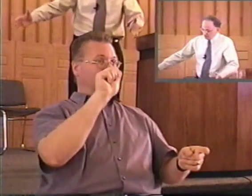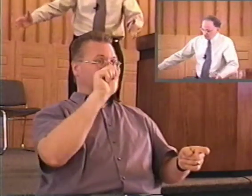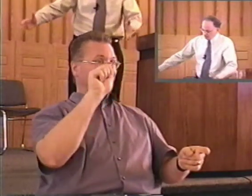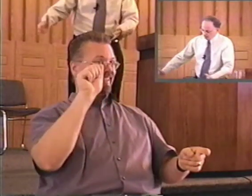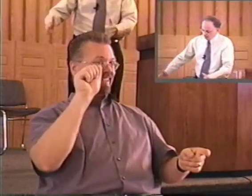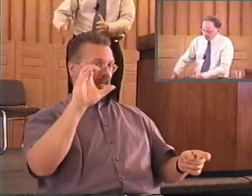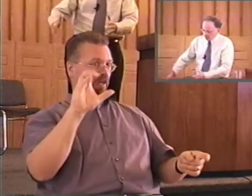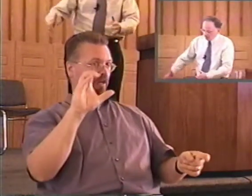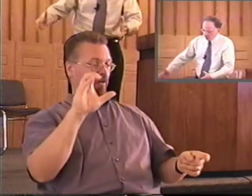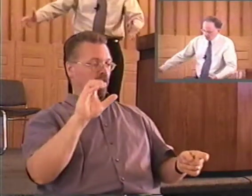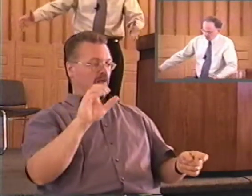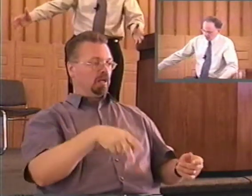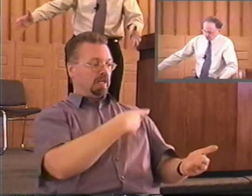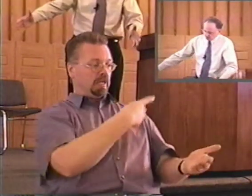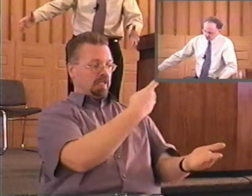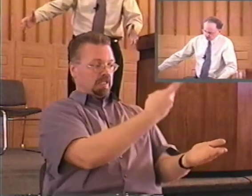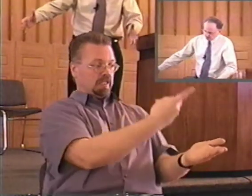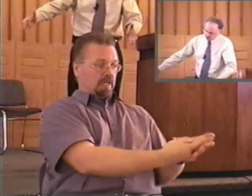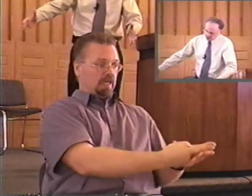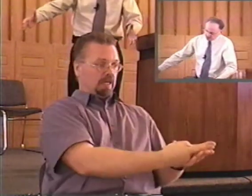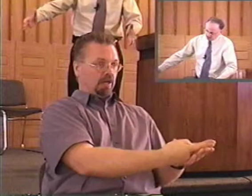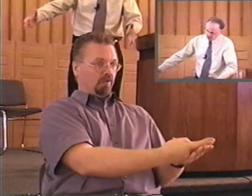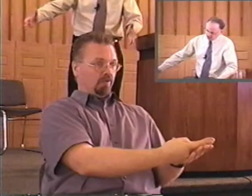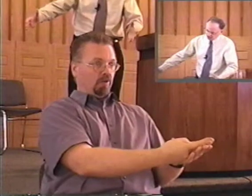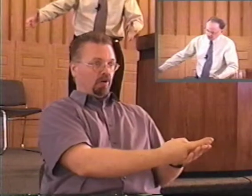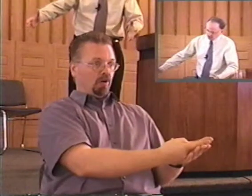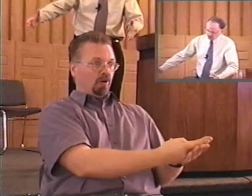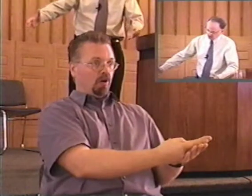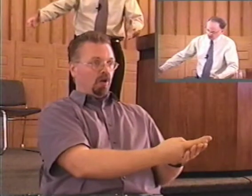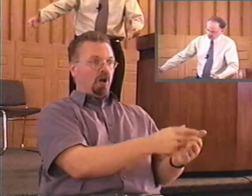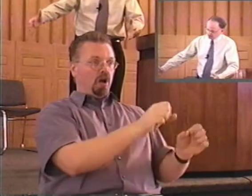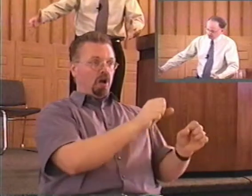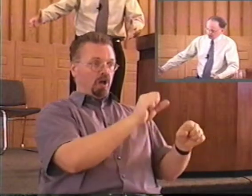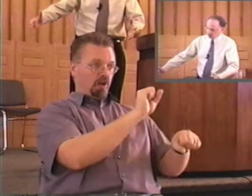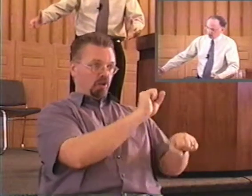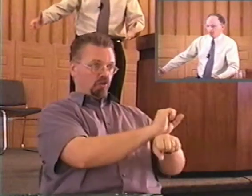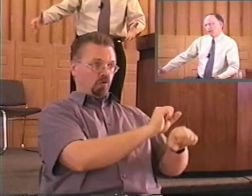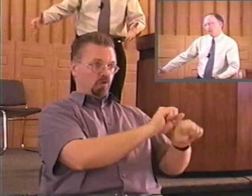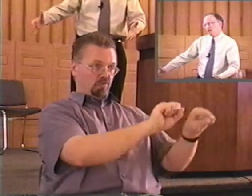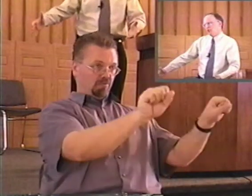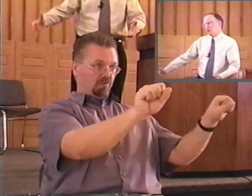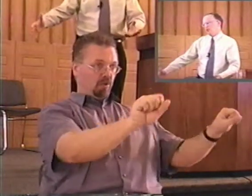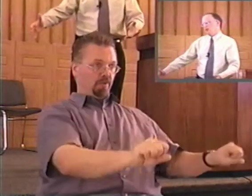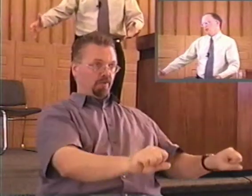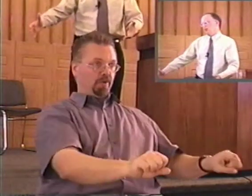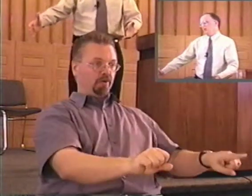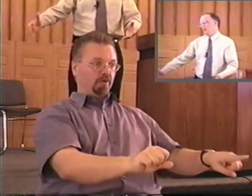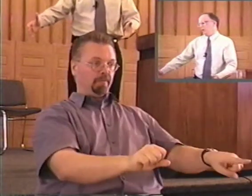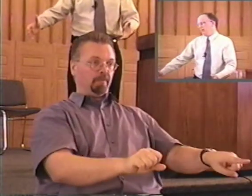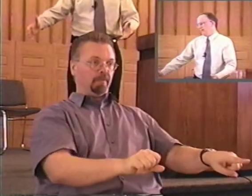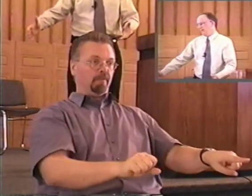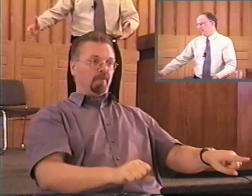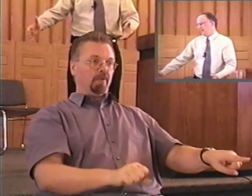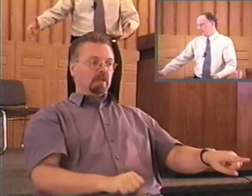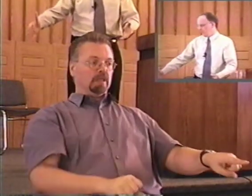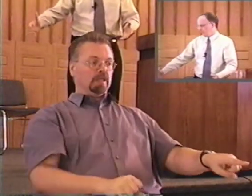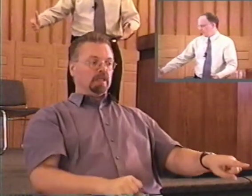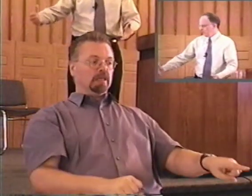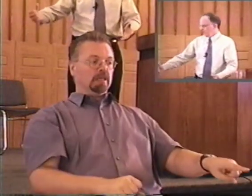Isaac is laying there bound on a big pile of sticks, and Abraham is standing over